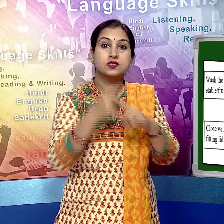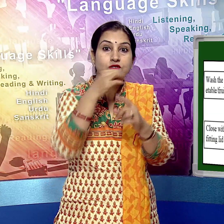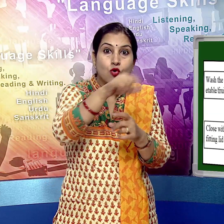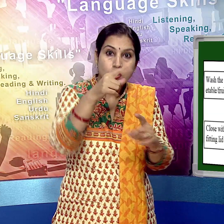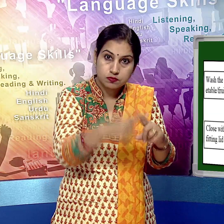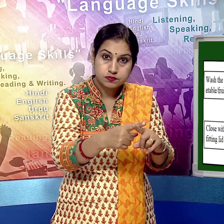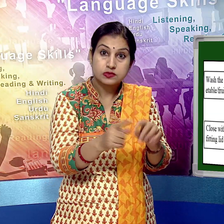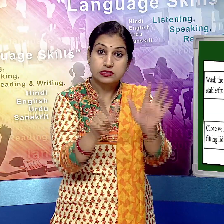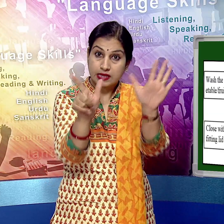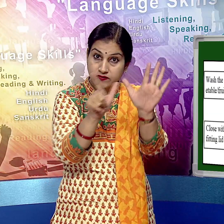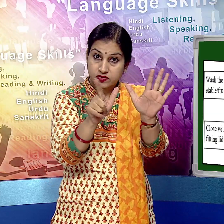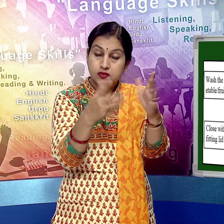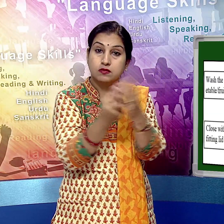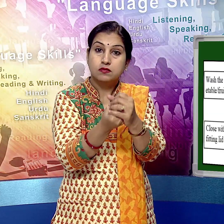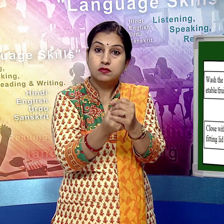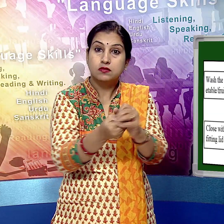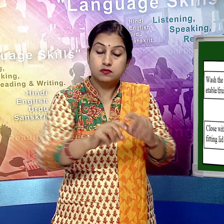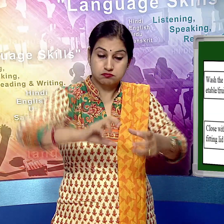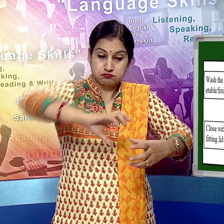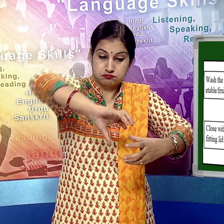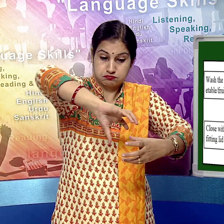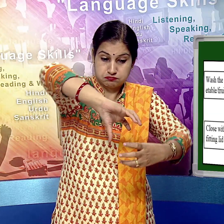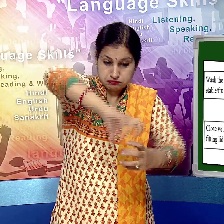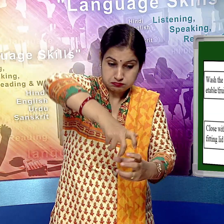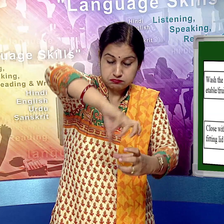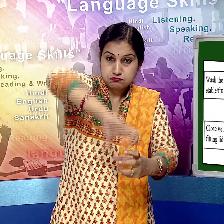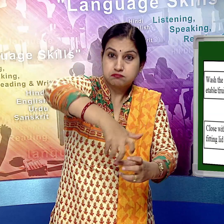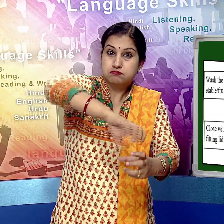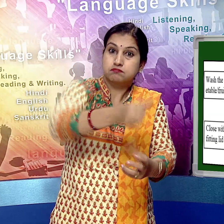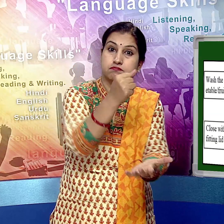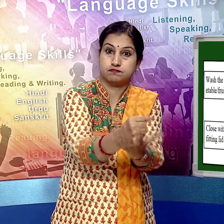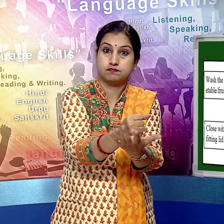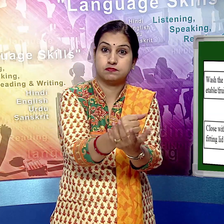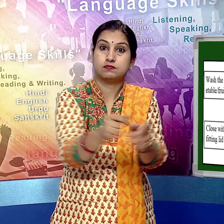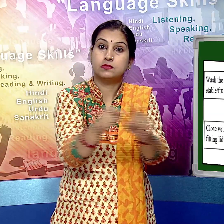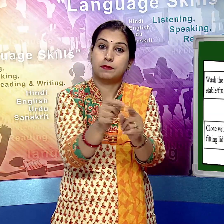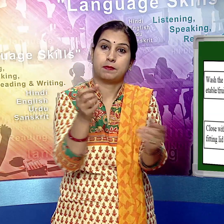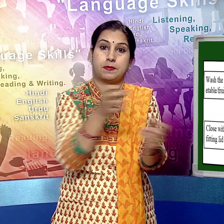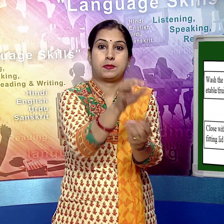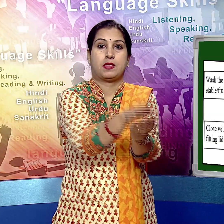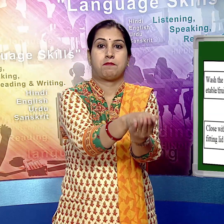Seventh and the last is we close with a tight fitting lid and store.